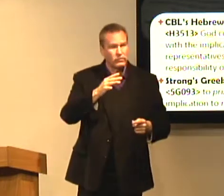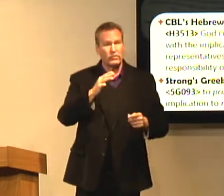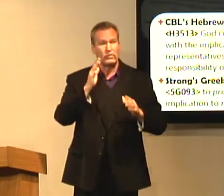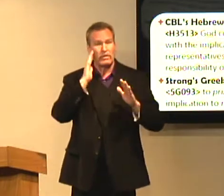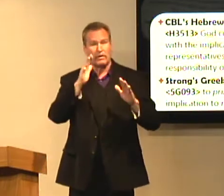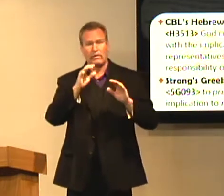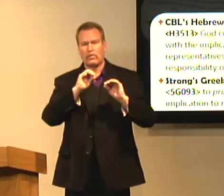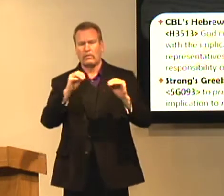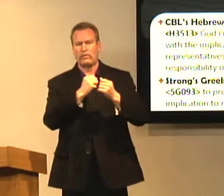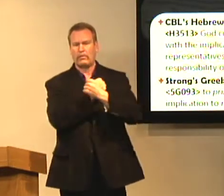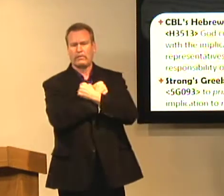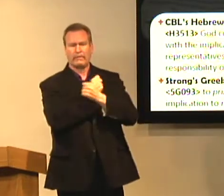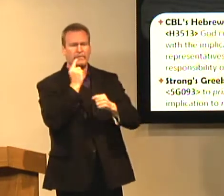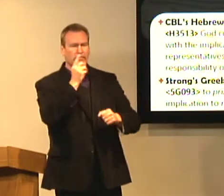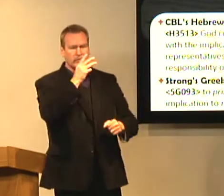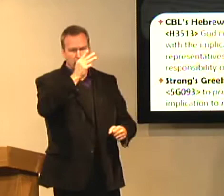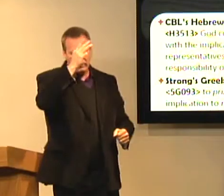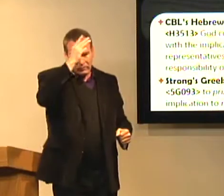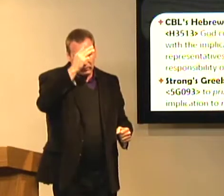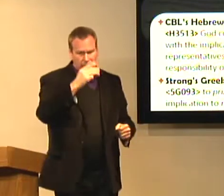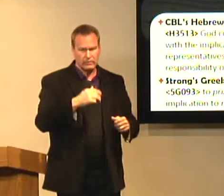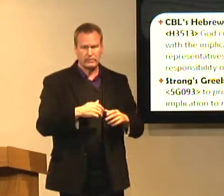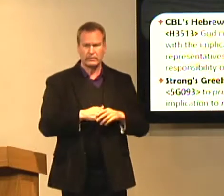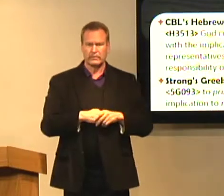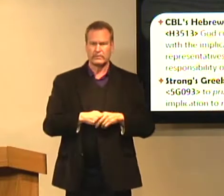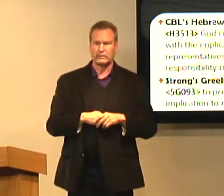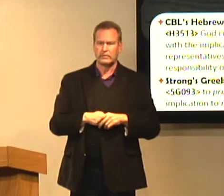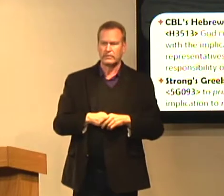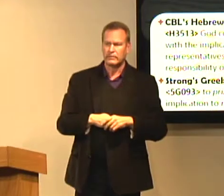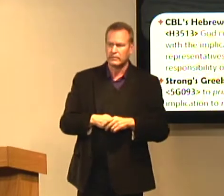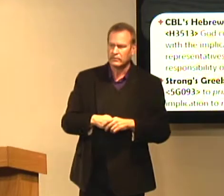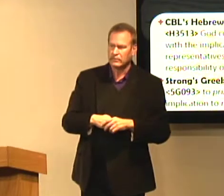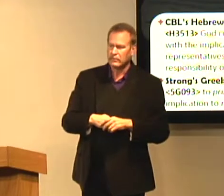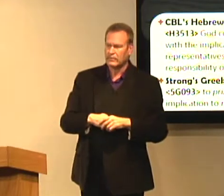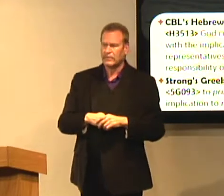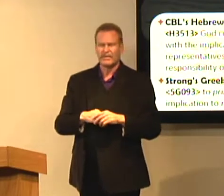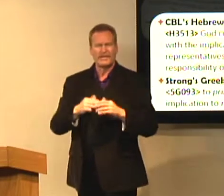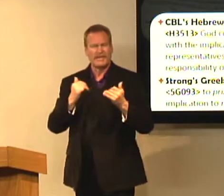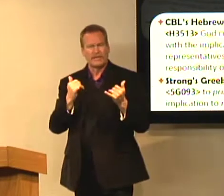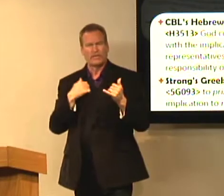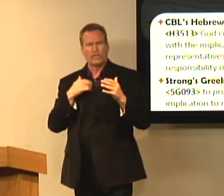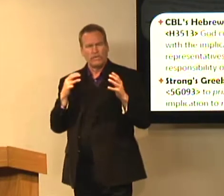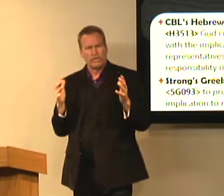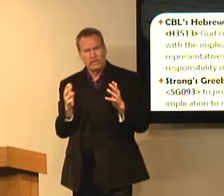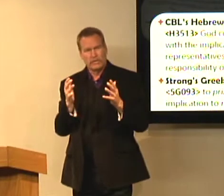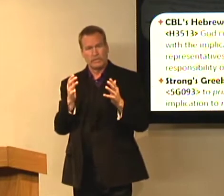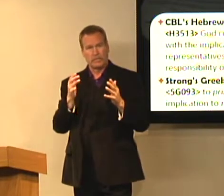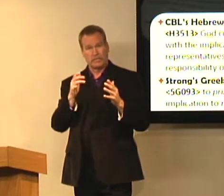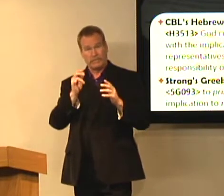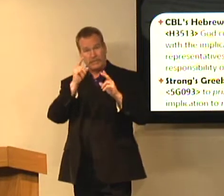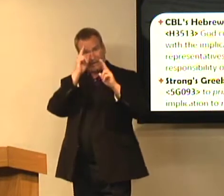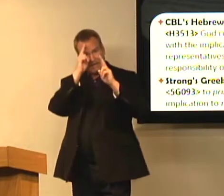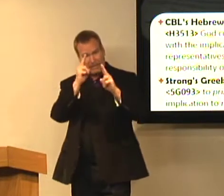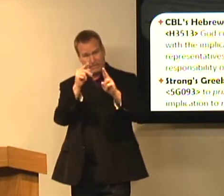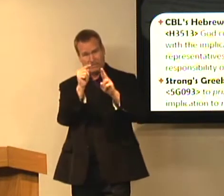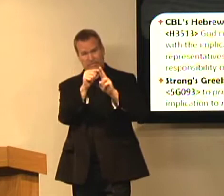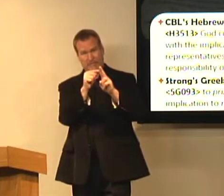parents, and they will feel no love towards their parents. And so,